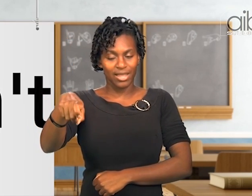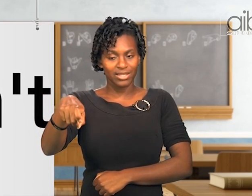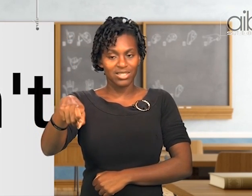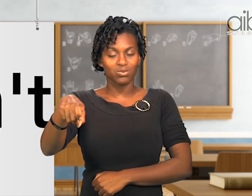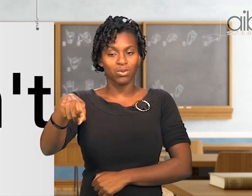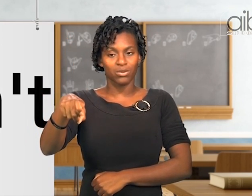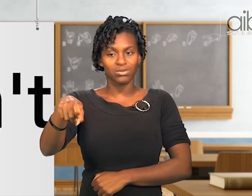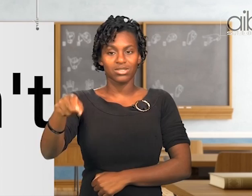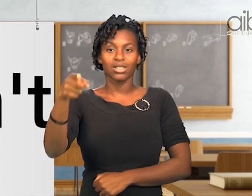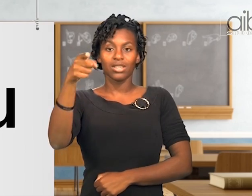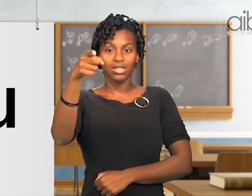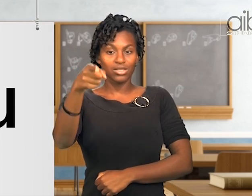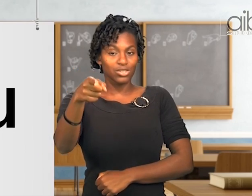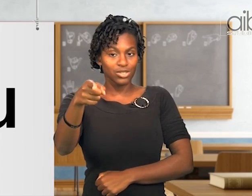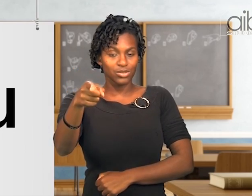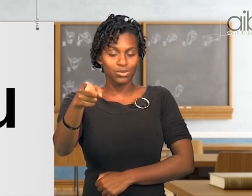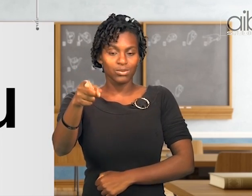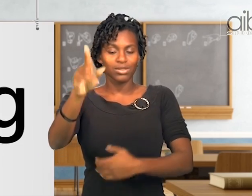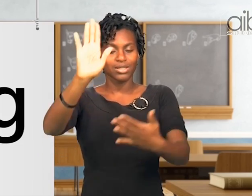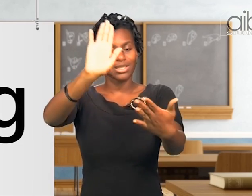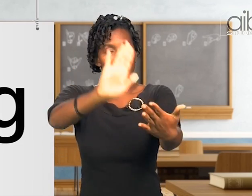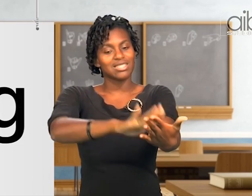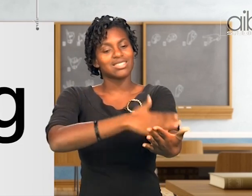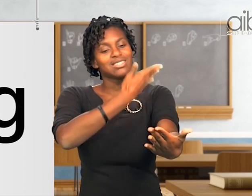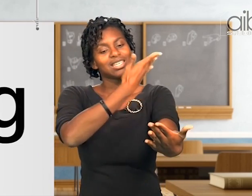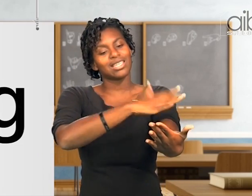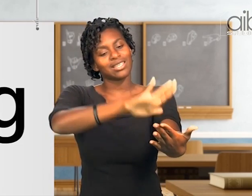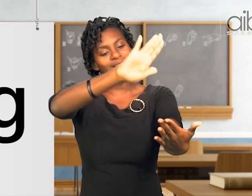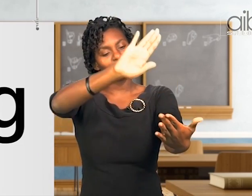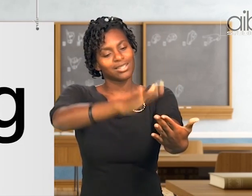like this, won't. You, this is sing,